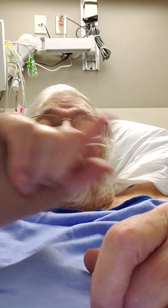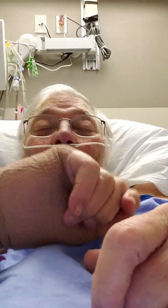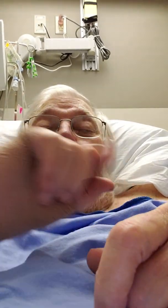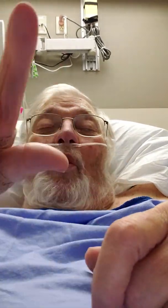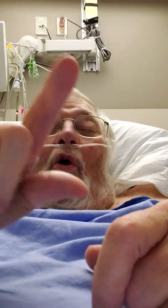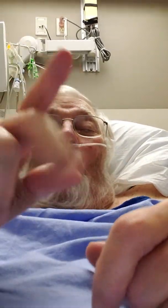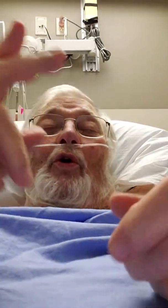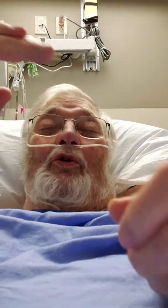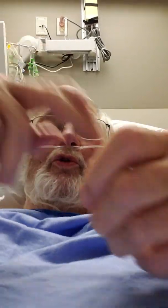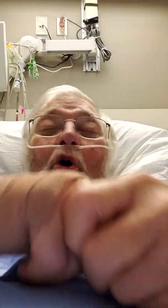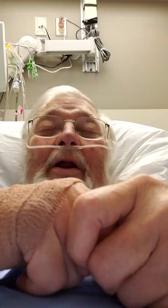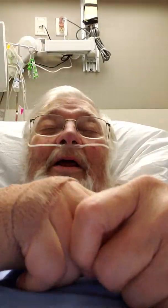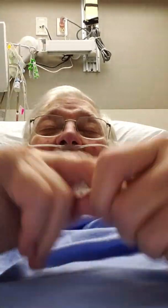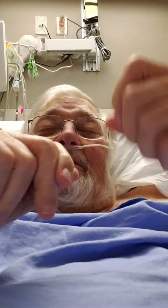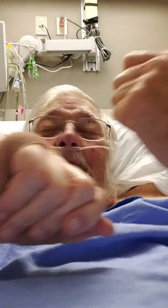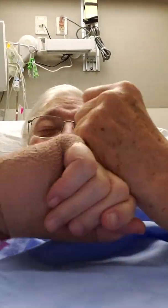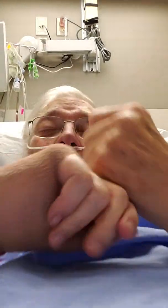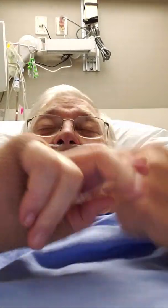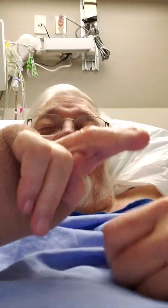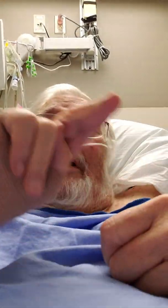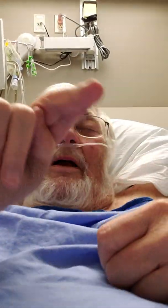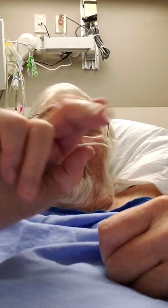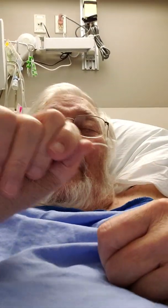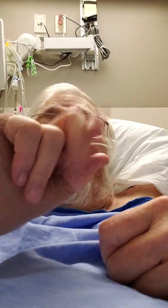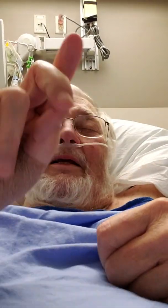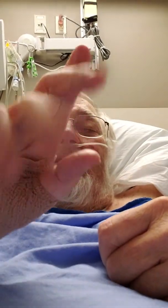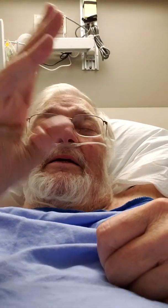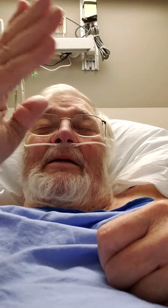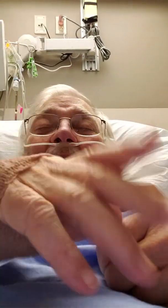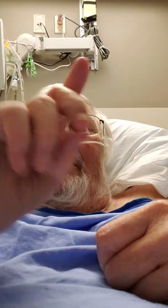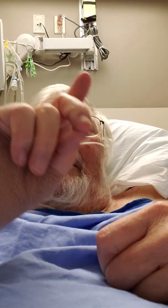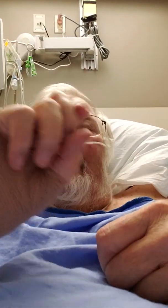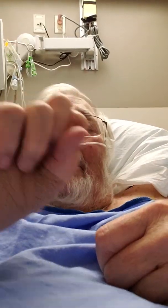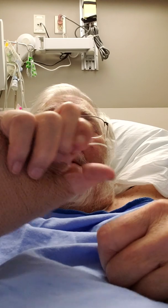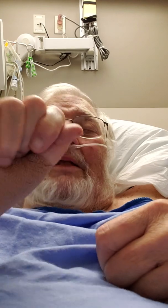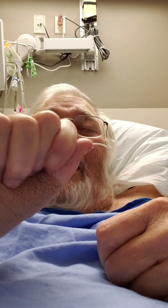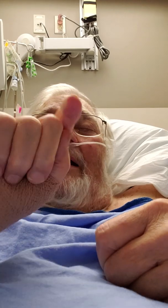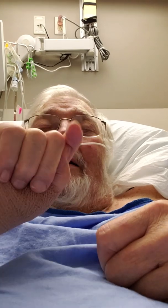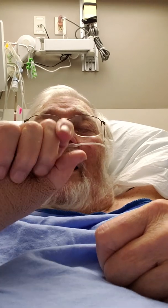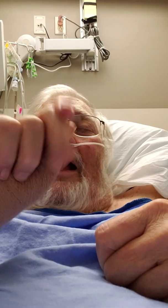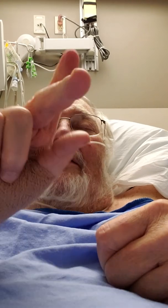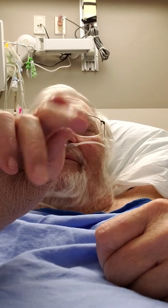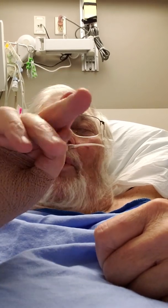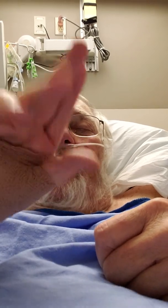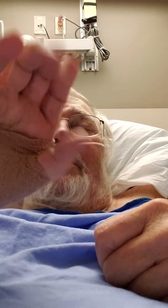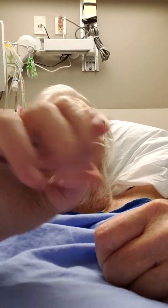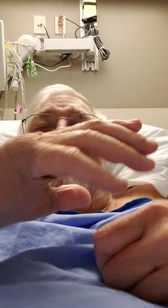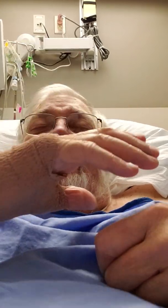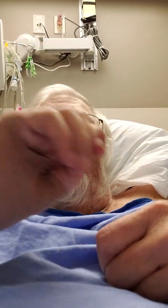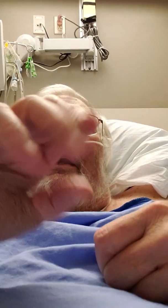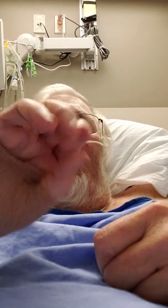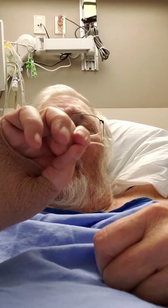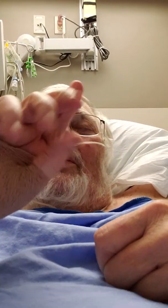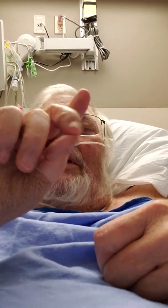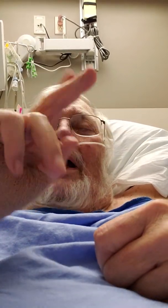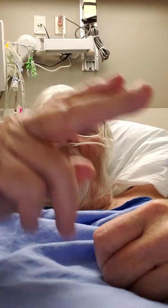you all join in support in AD, the SA Task Force, and